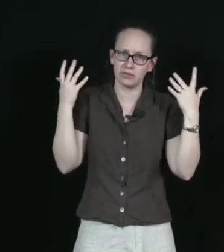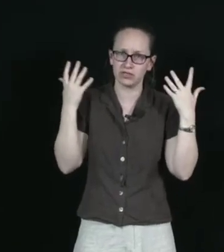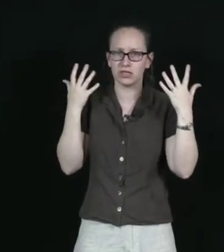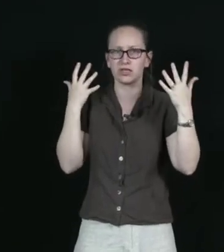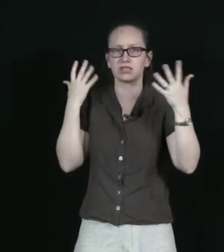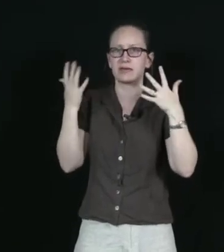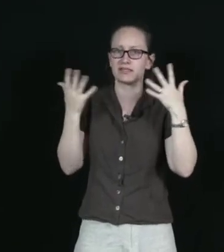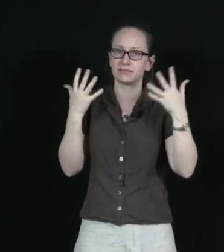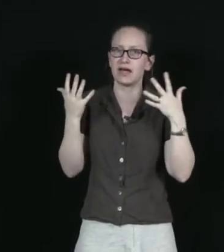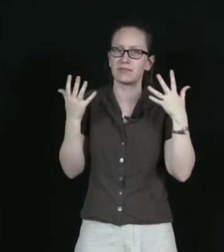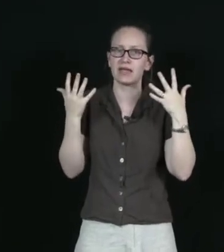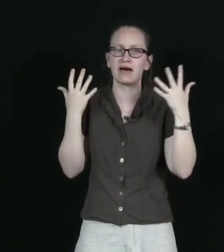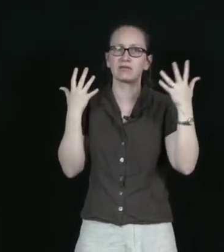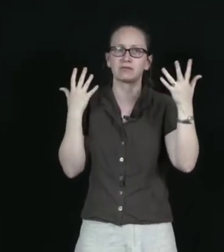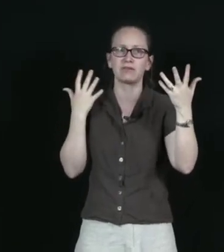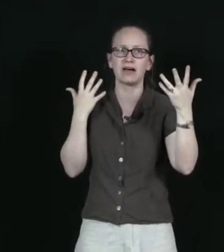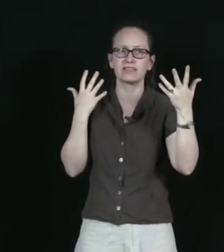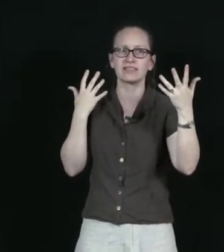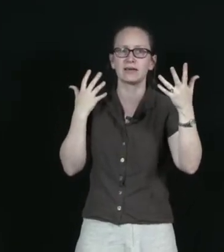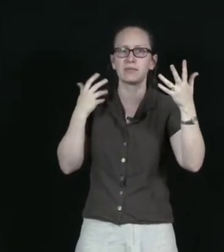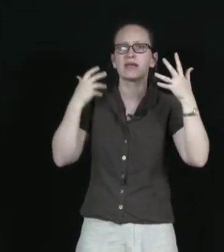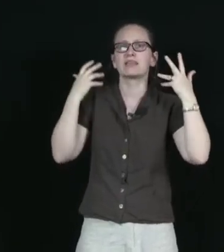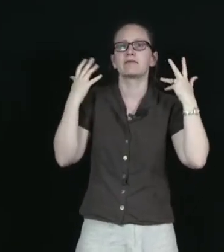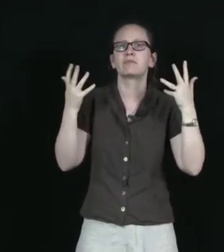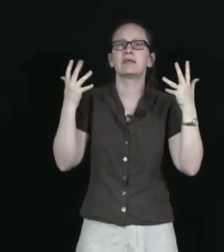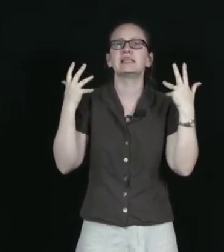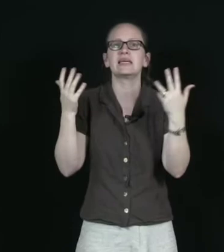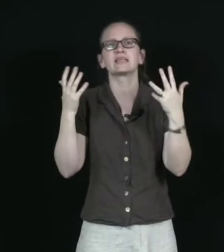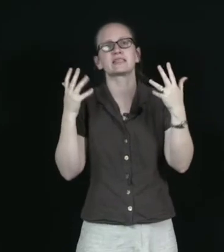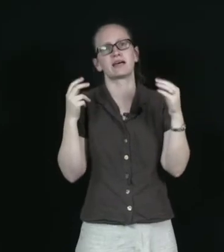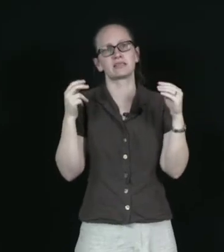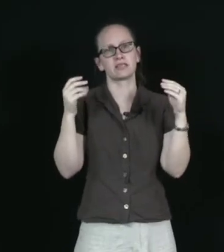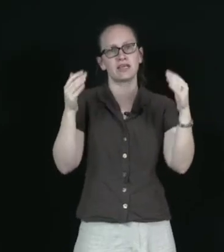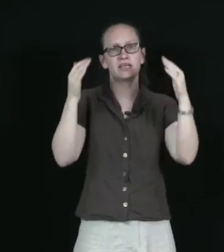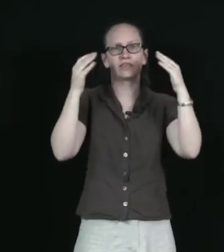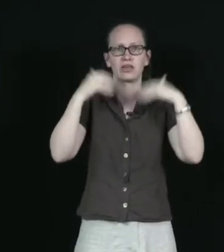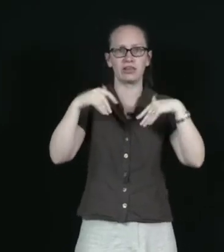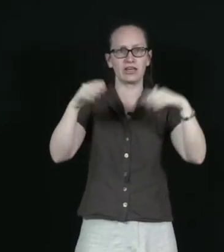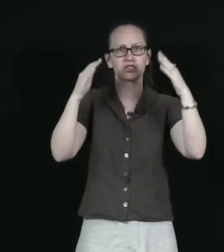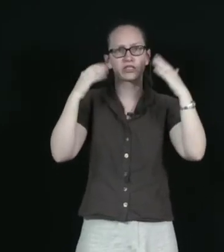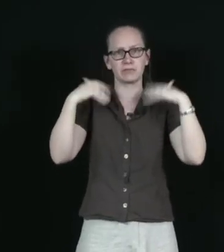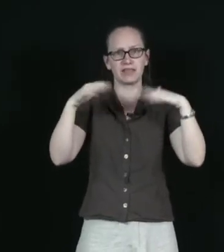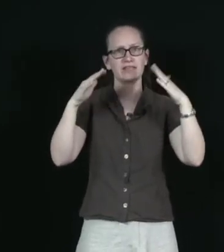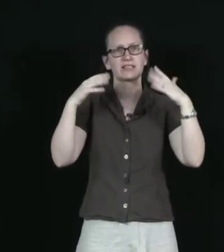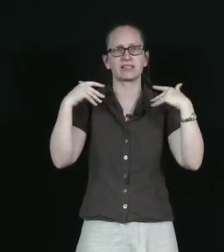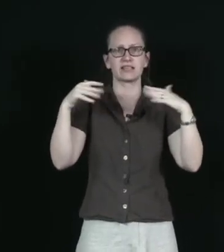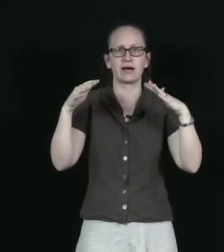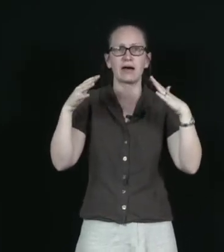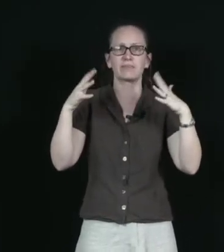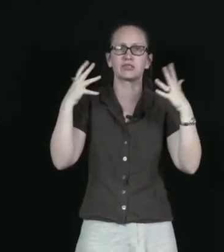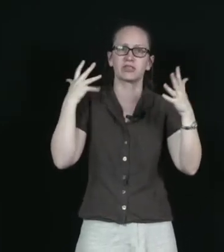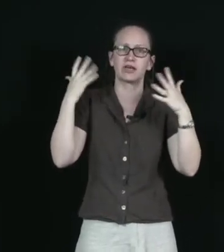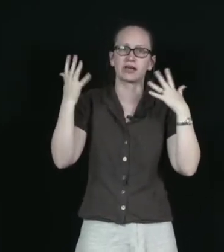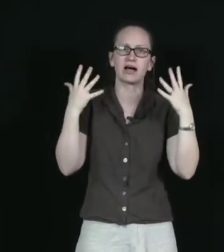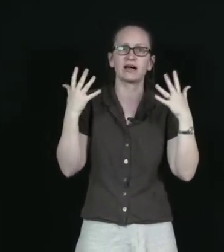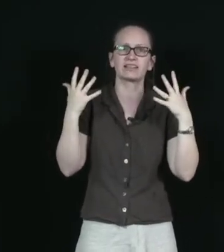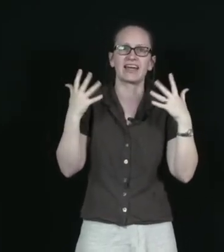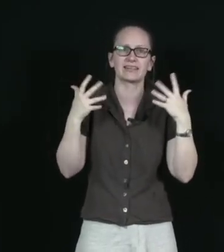want to spend some time now revising them. There will be links underneath the lectures where these things come up to the Khan